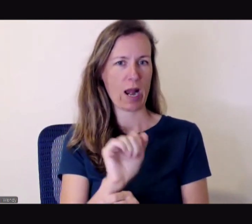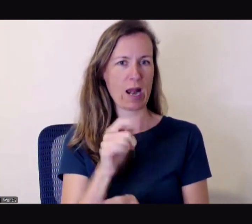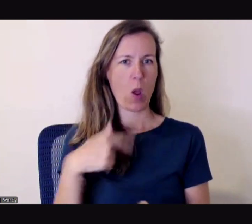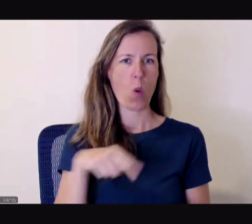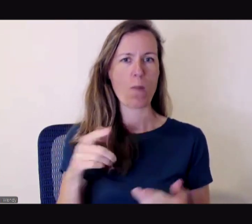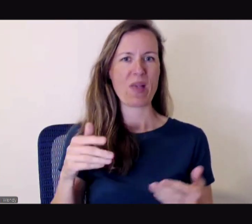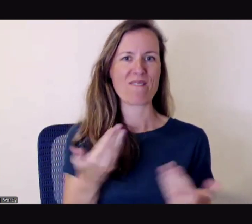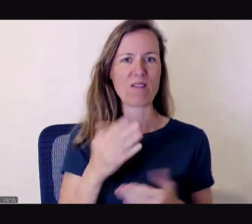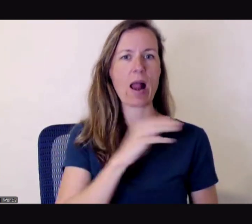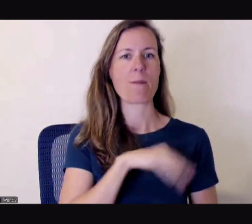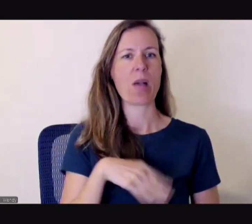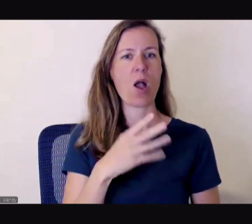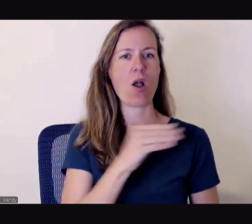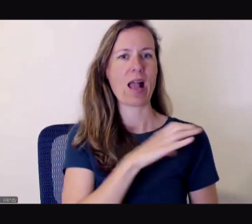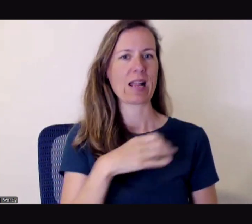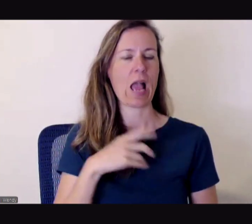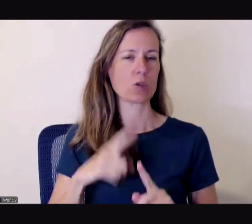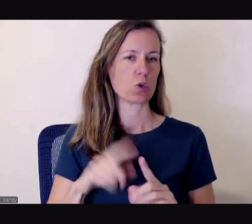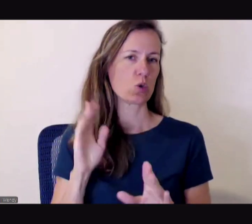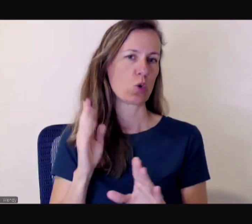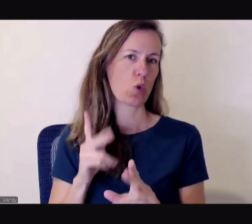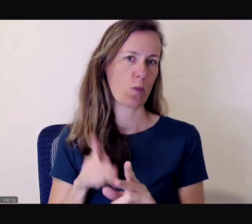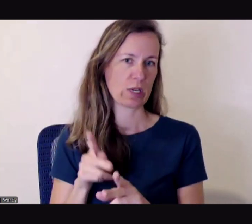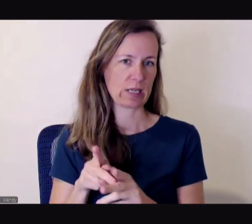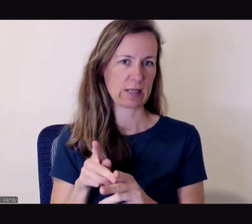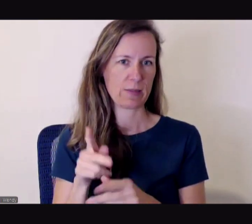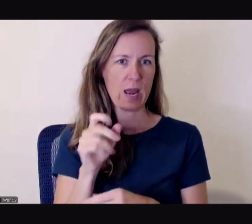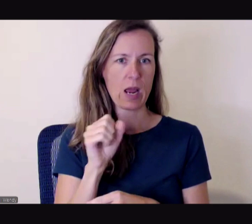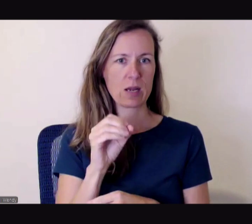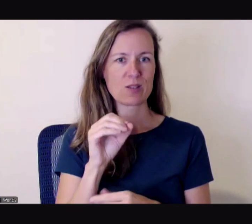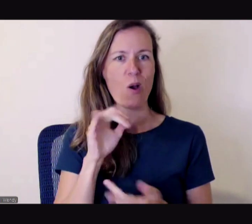to paintball. So yes.